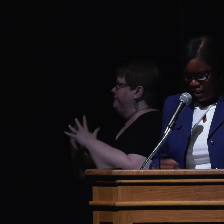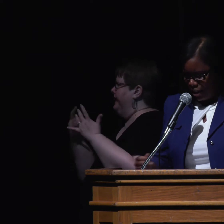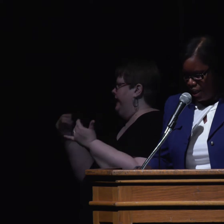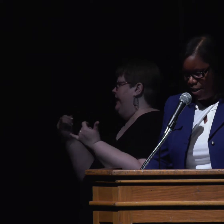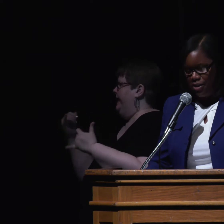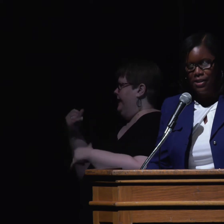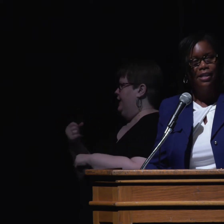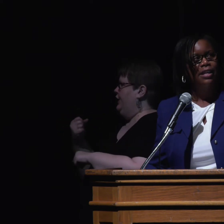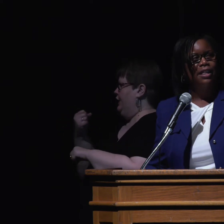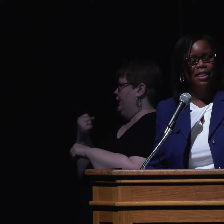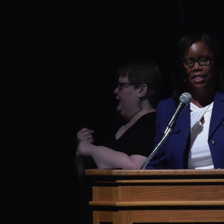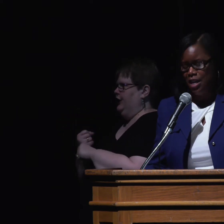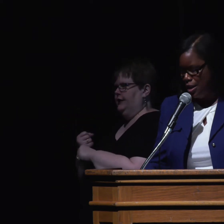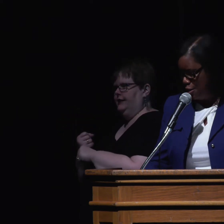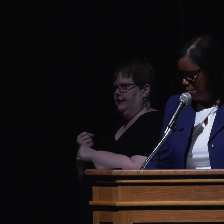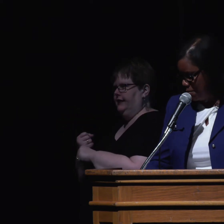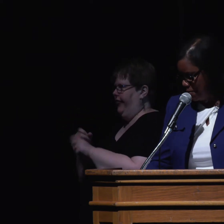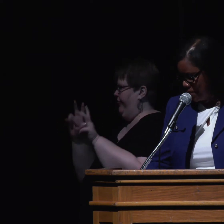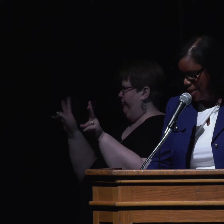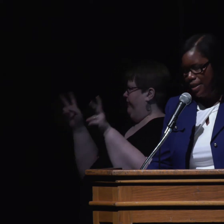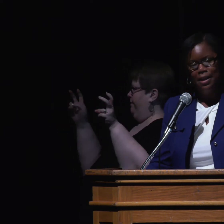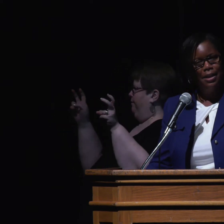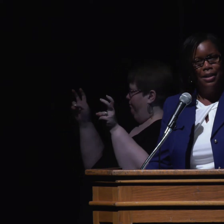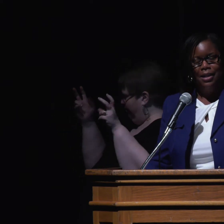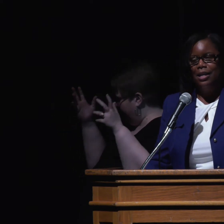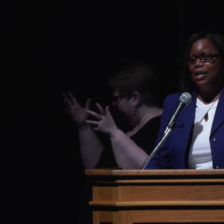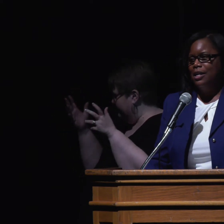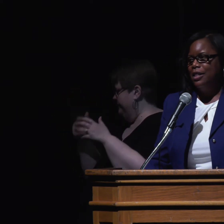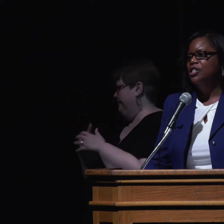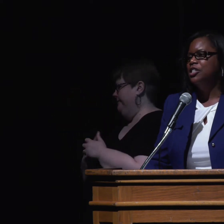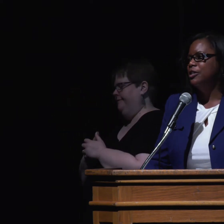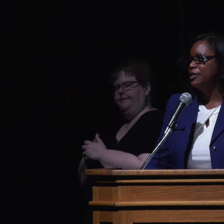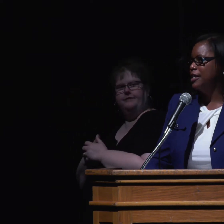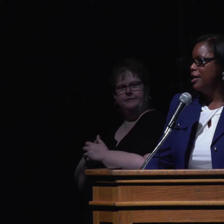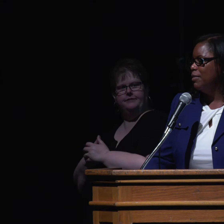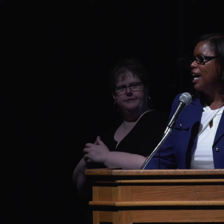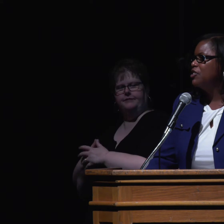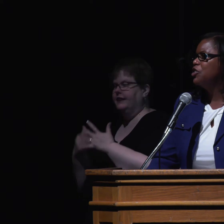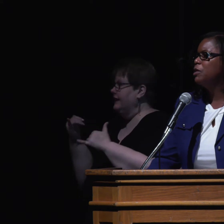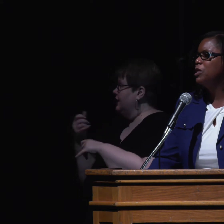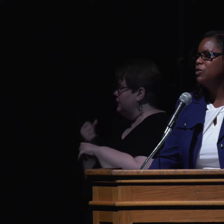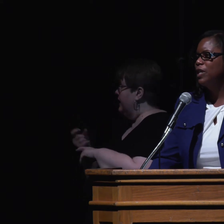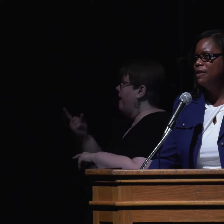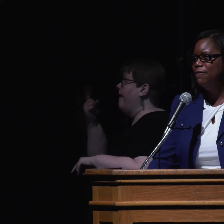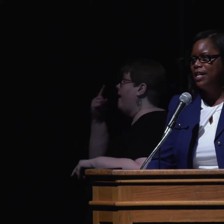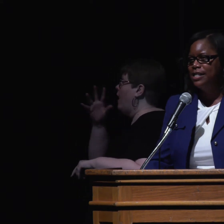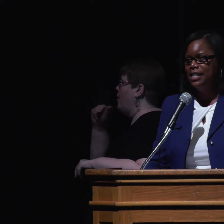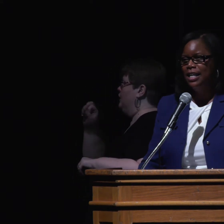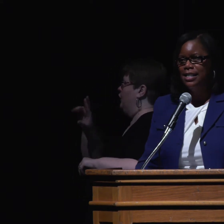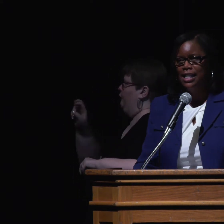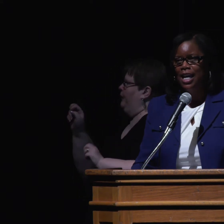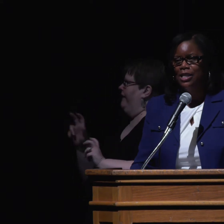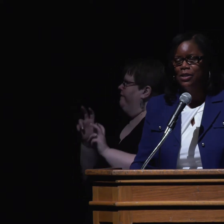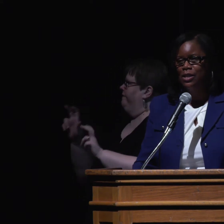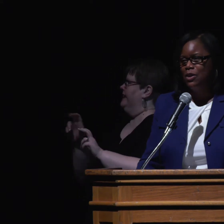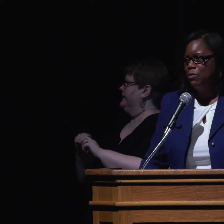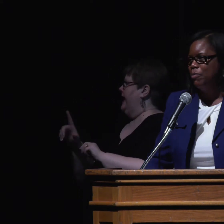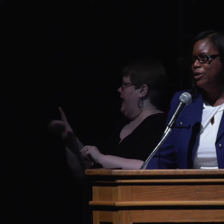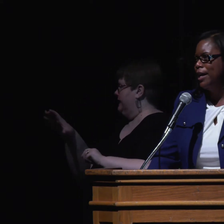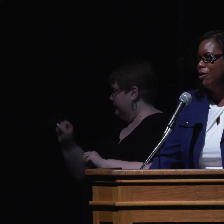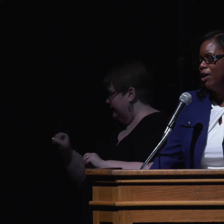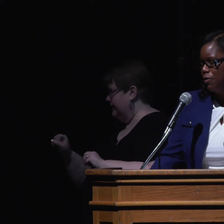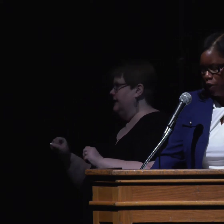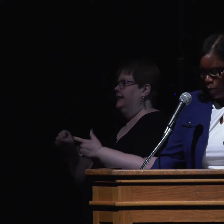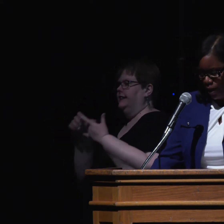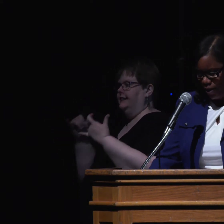this year's theme. This year's theme. Last year was Reinvest in LCS. We